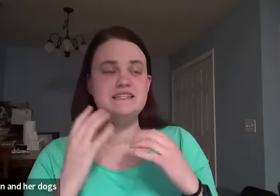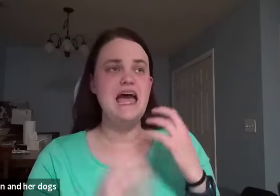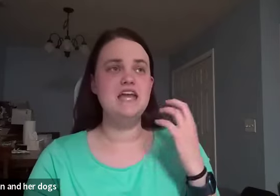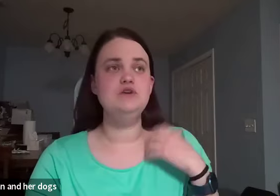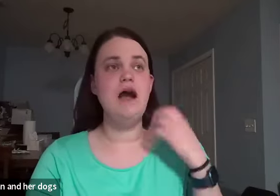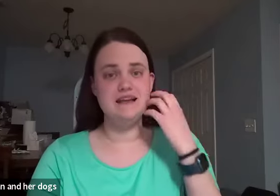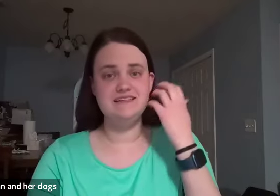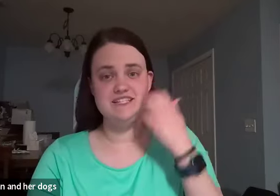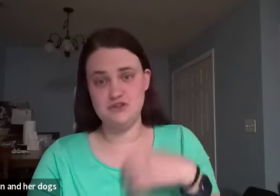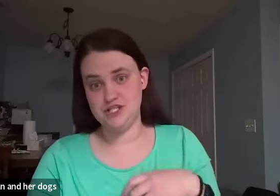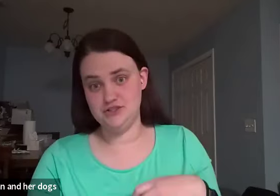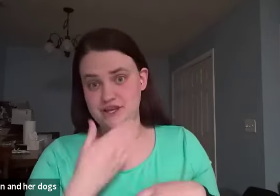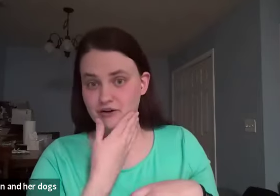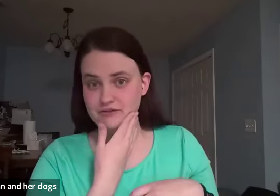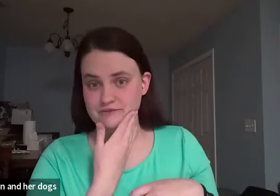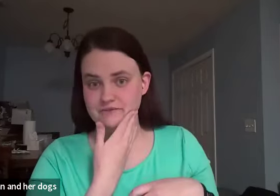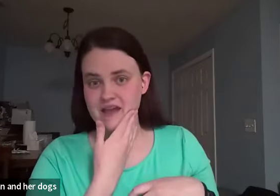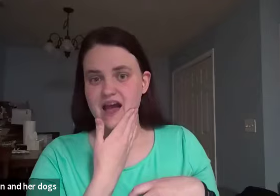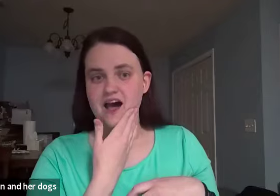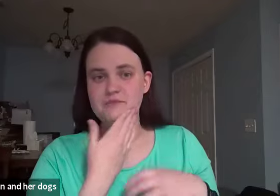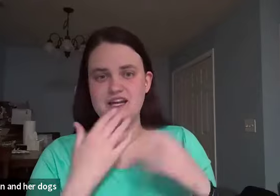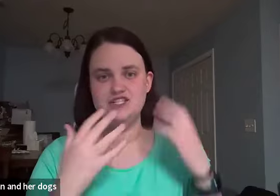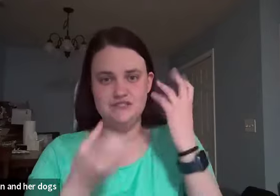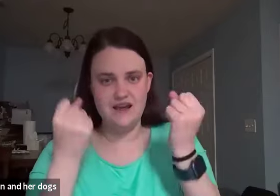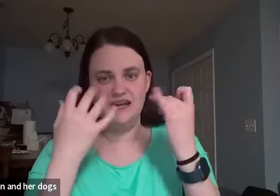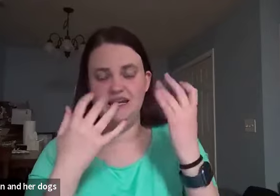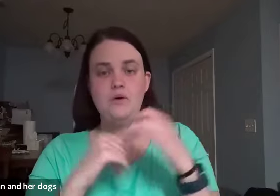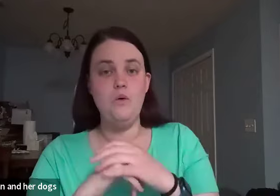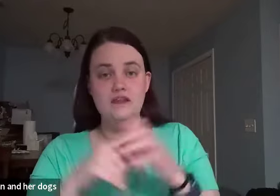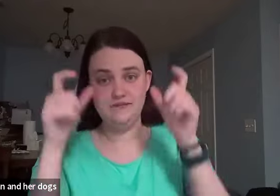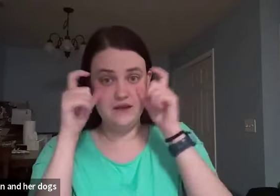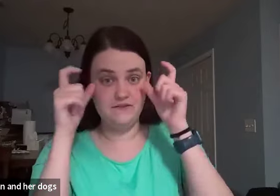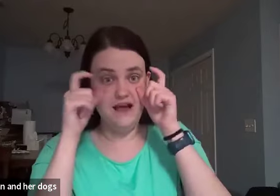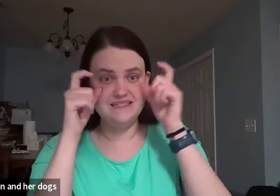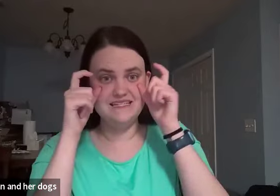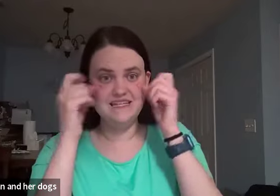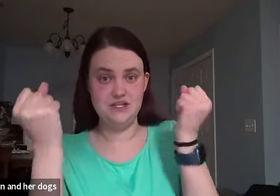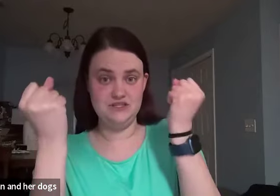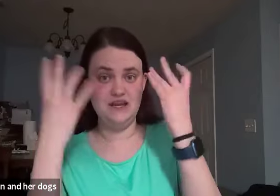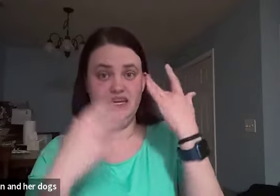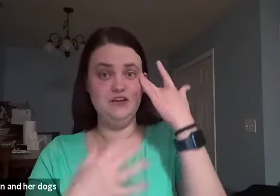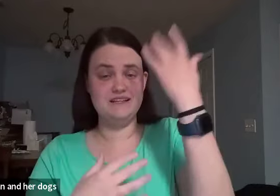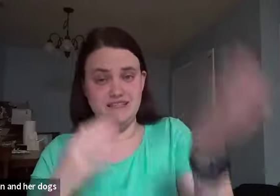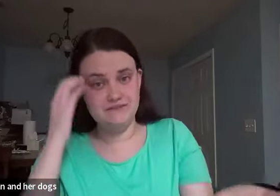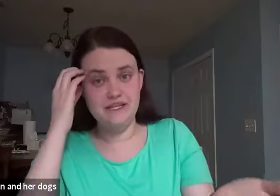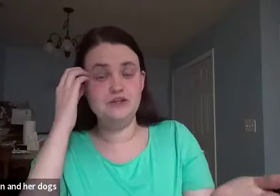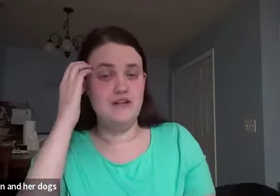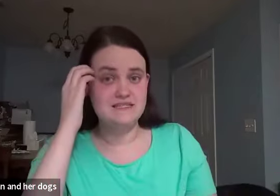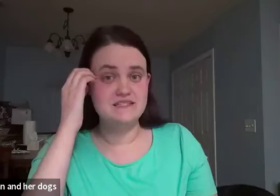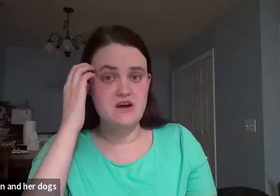face, and you will accidentally scratch yourself because you're signing, or like if you have glasses and you're signing and you accidentally fling your glasses